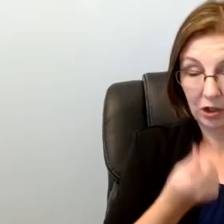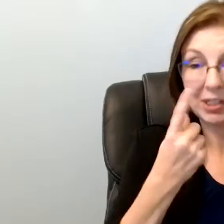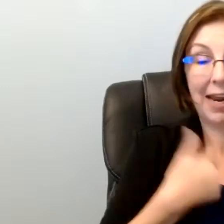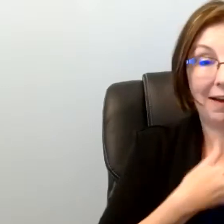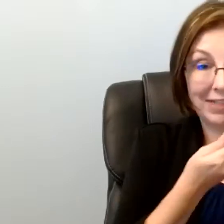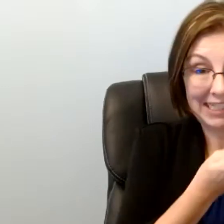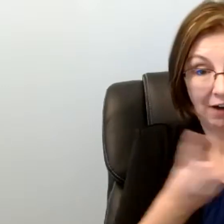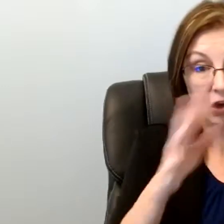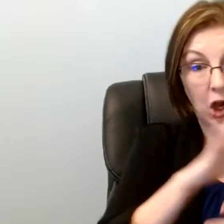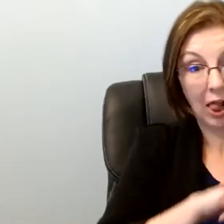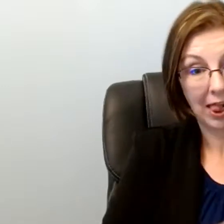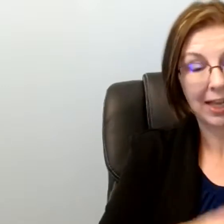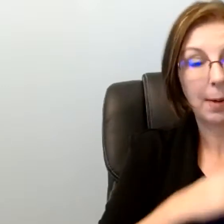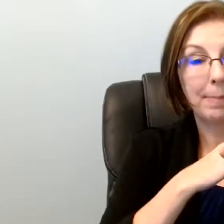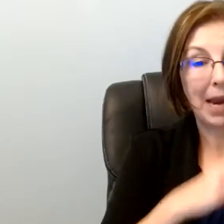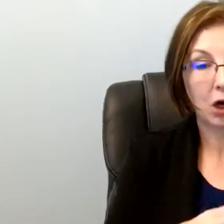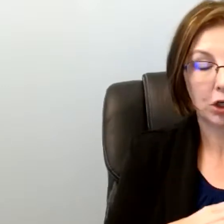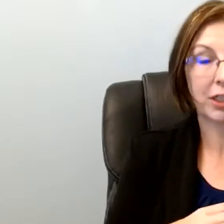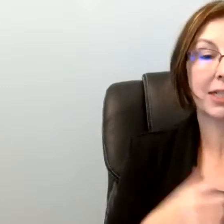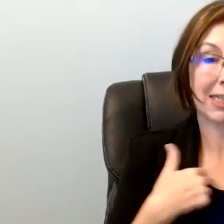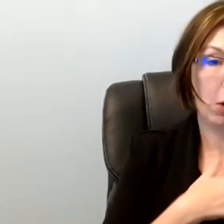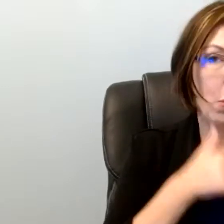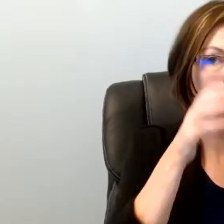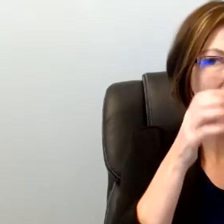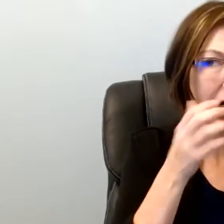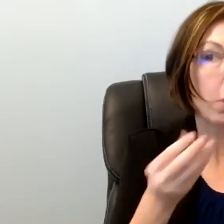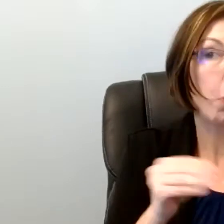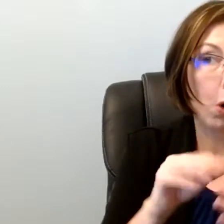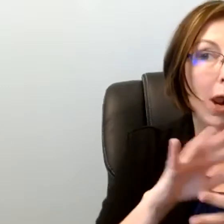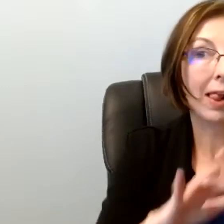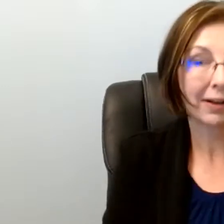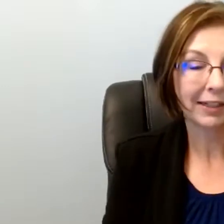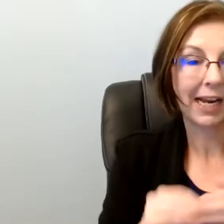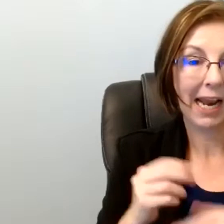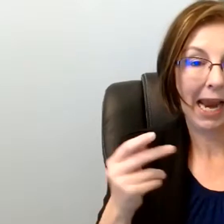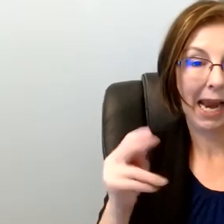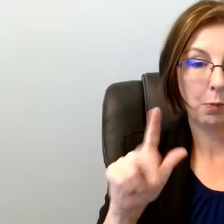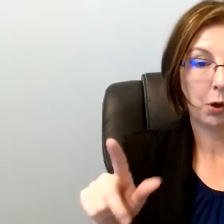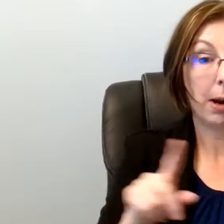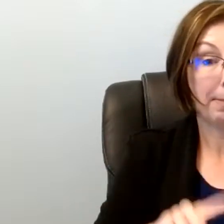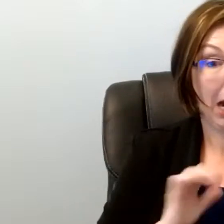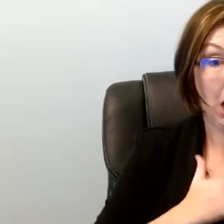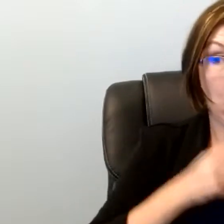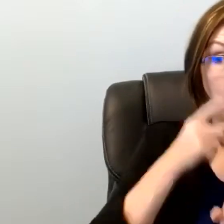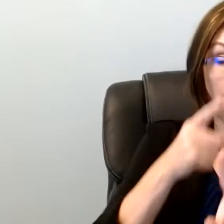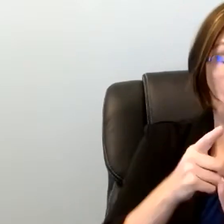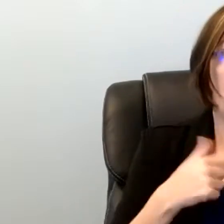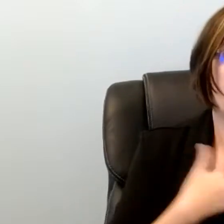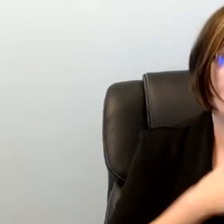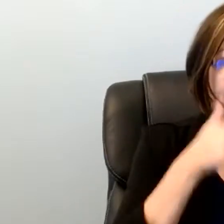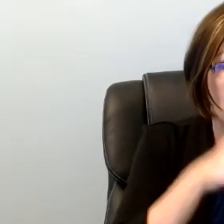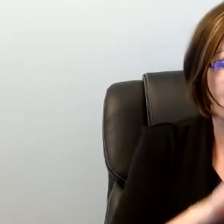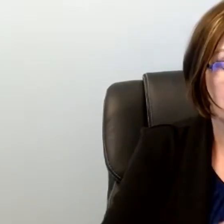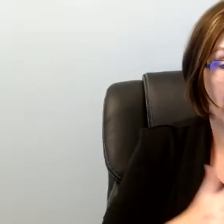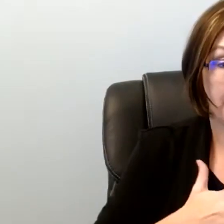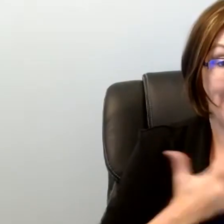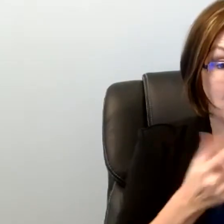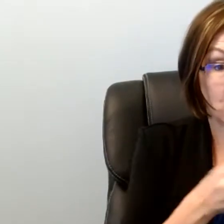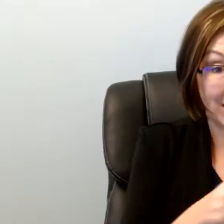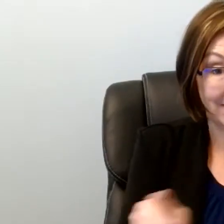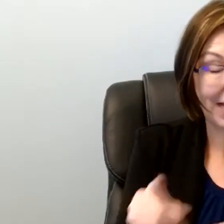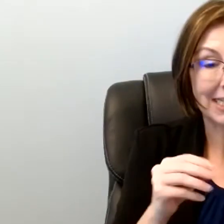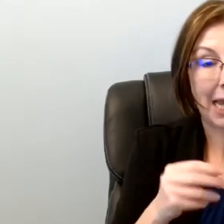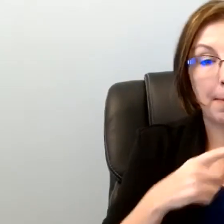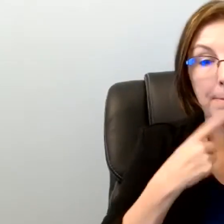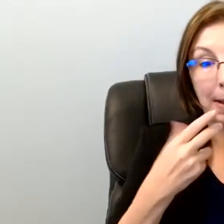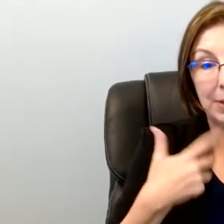looking forward to learning more in April. In addition, we will be focusing on the accessibility of major events and public transportation in the Los Angeles